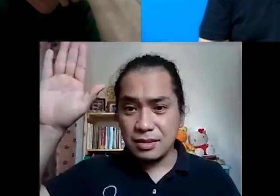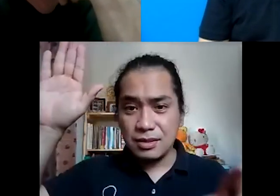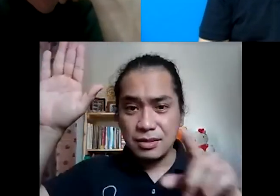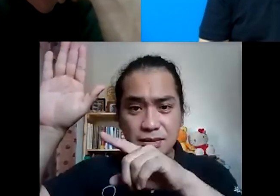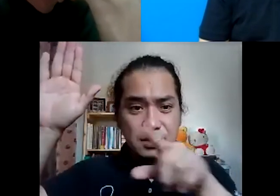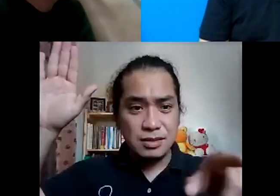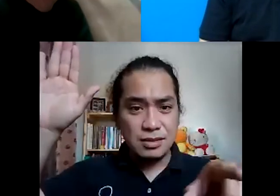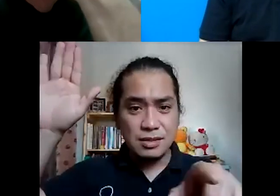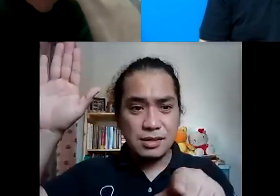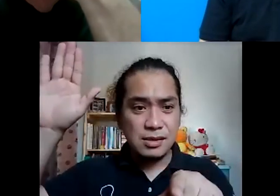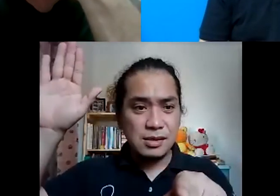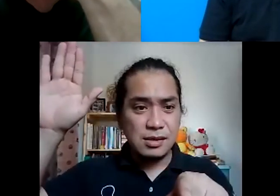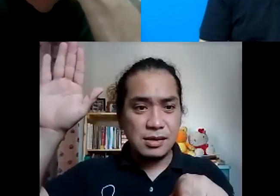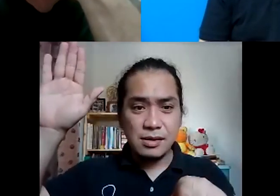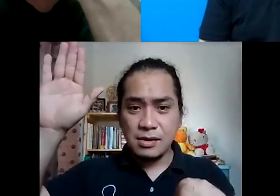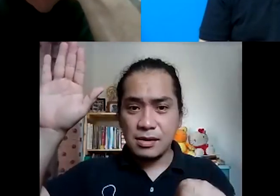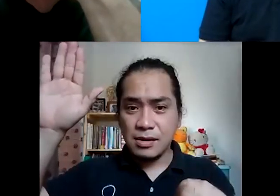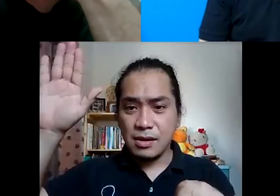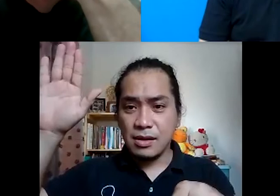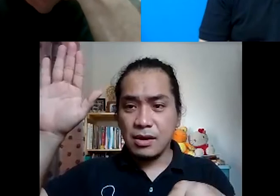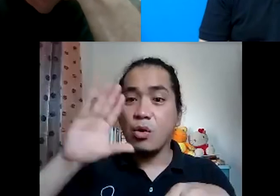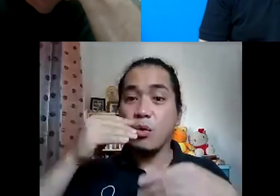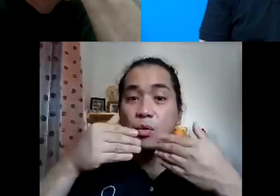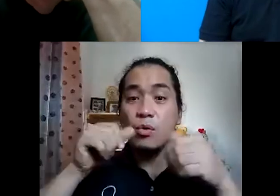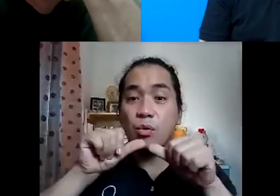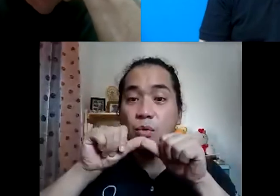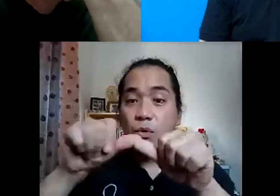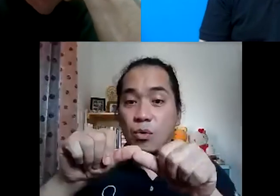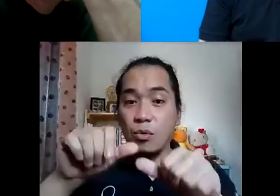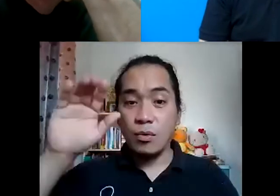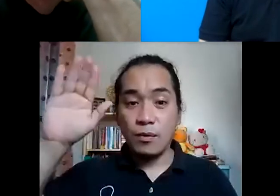Who wants to keep continuing with the lessons? Raise your hand.